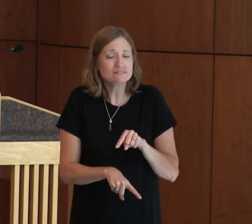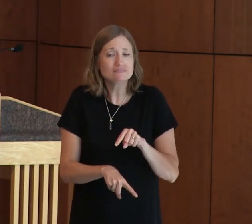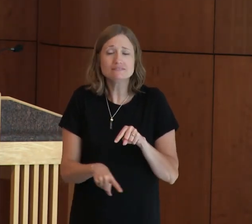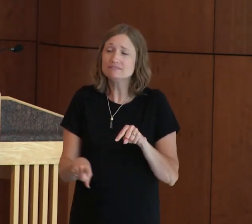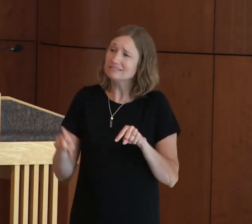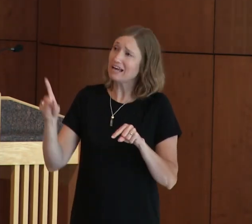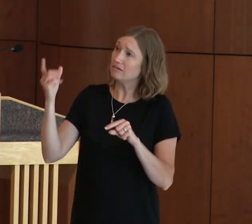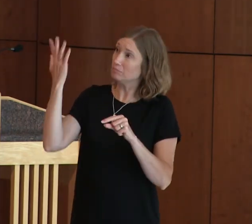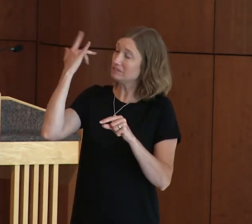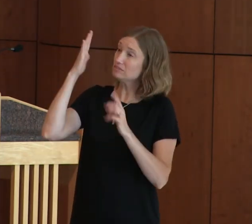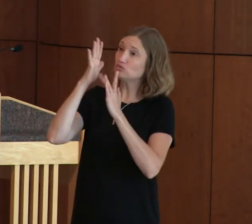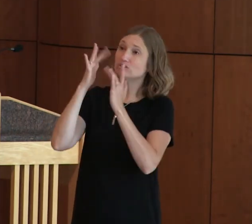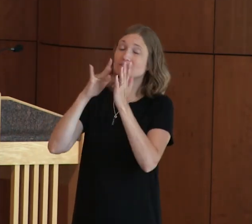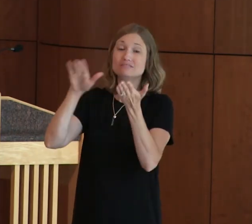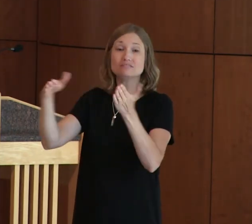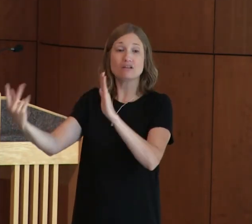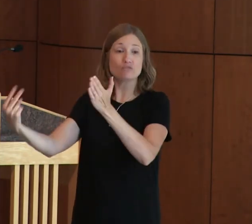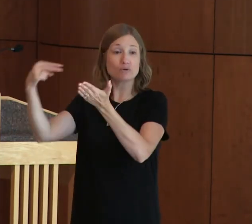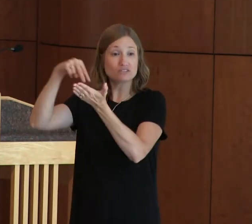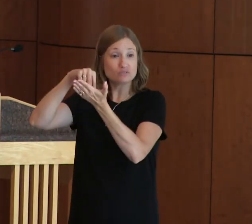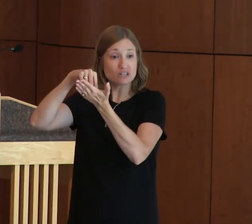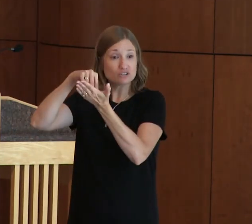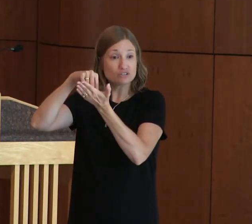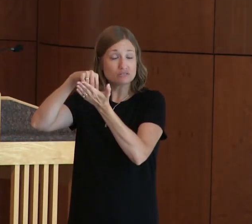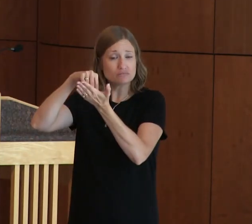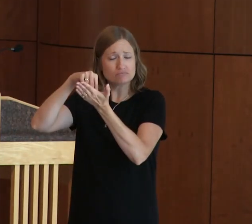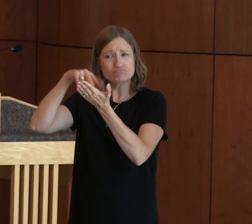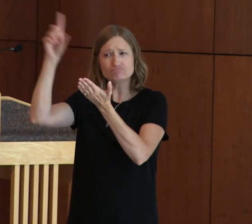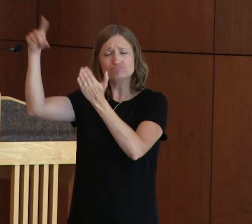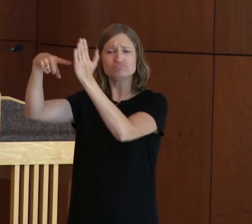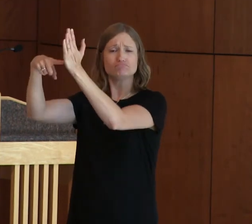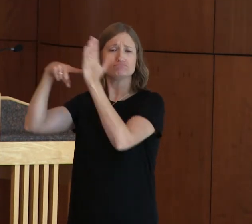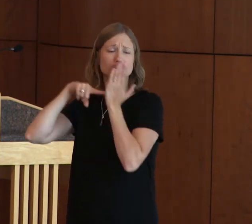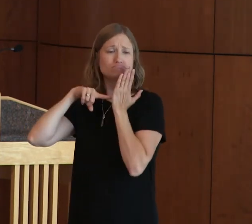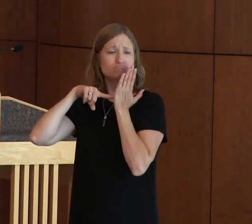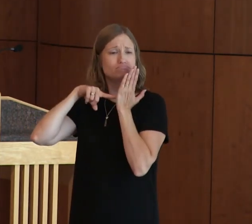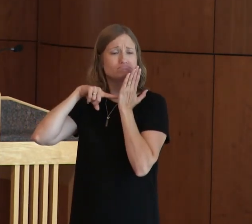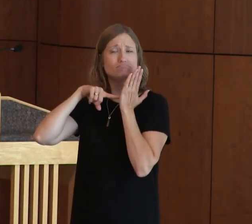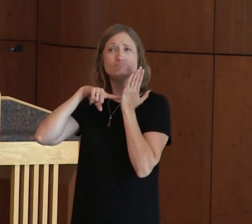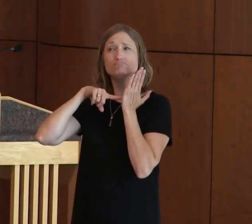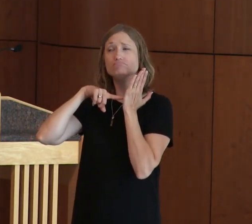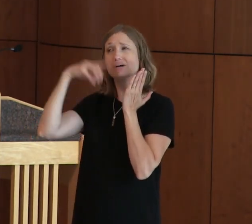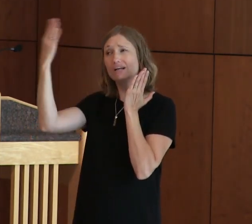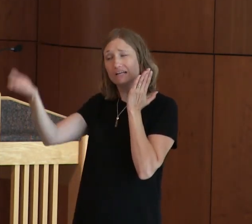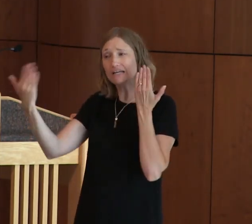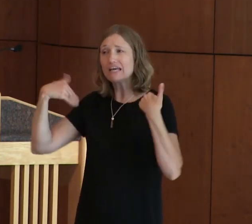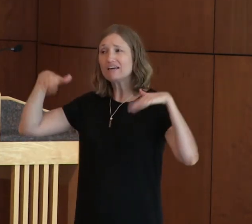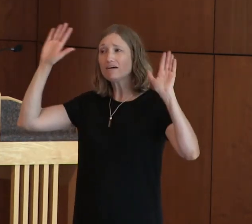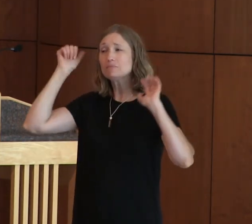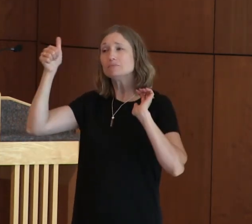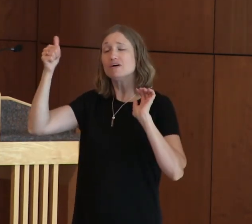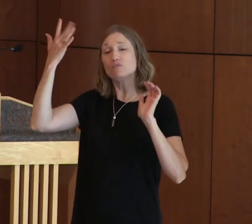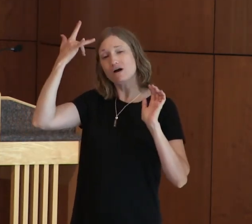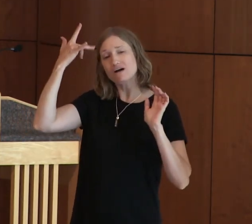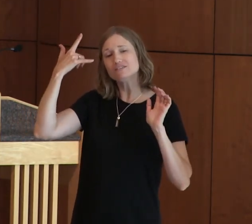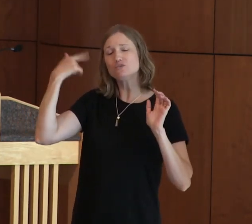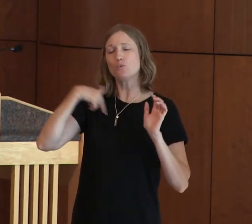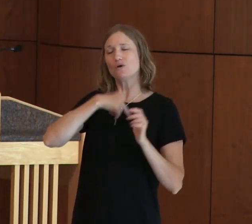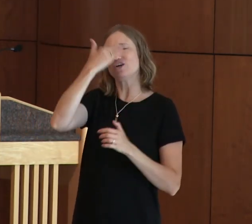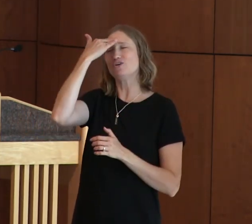Jesus and the giving of himself, that we may know God's great love and care for each